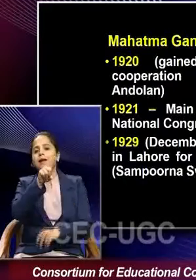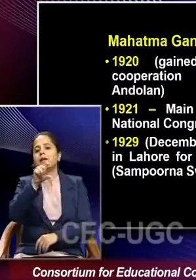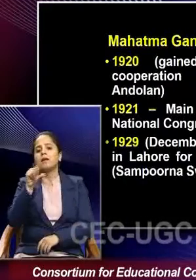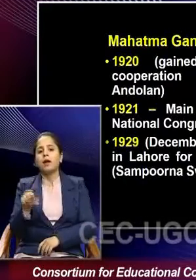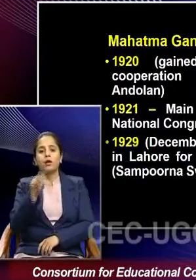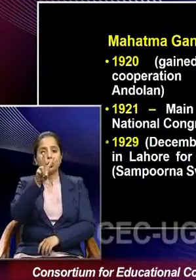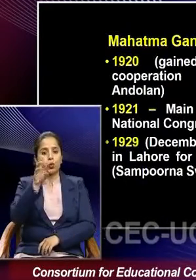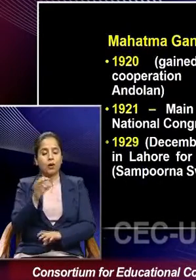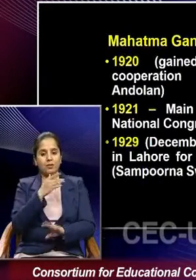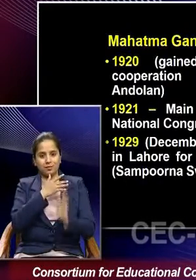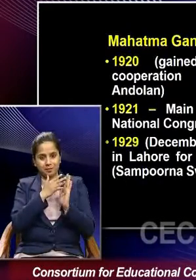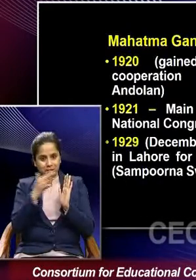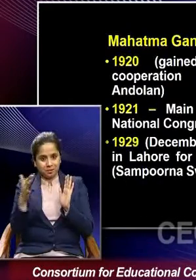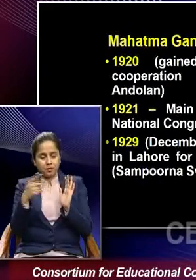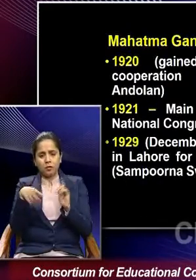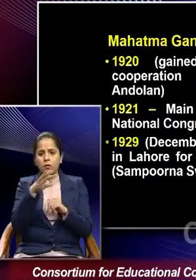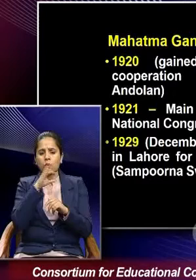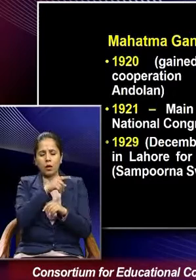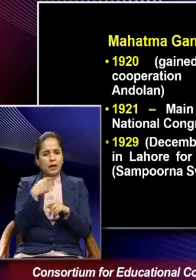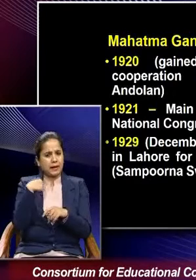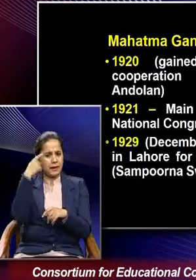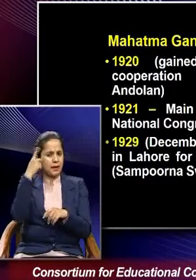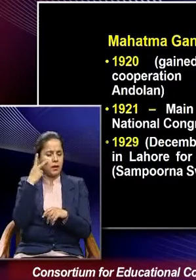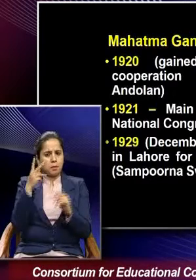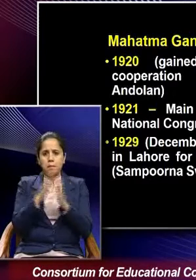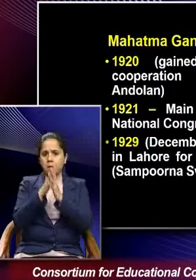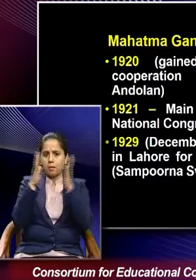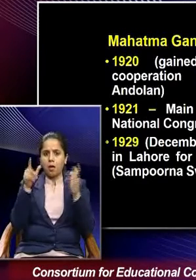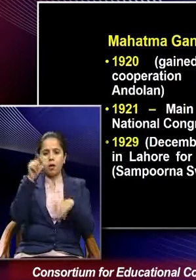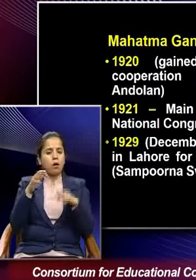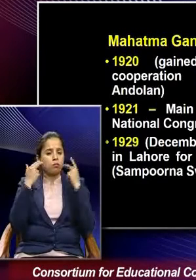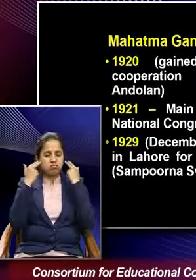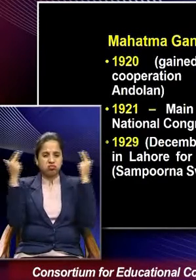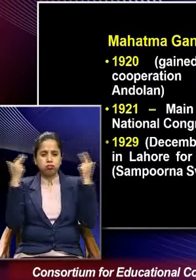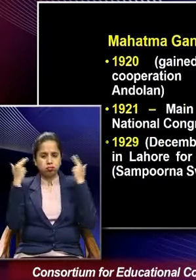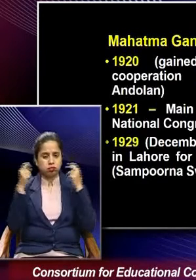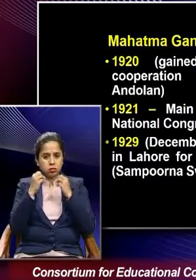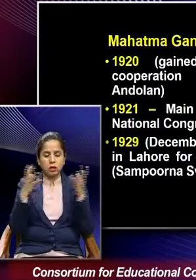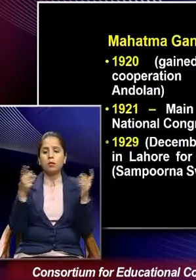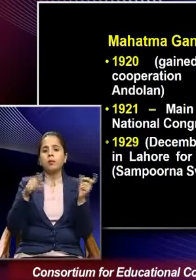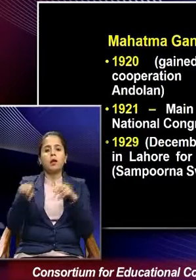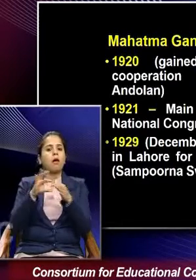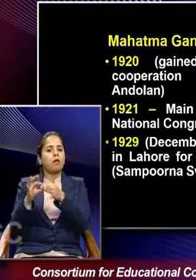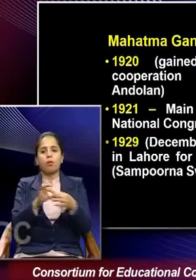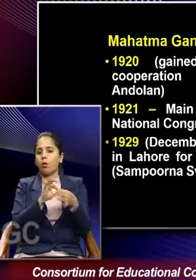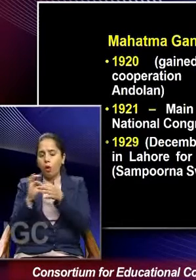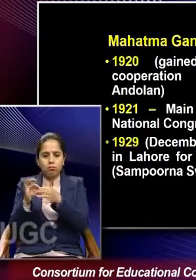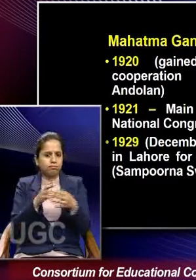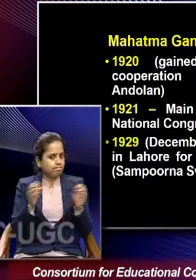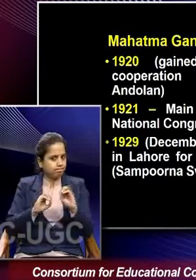1920 onwards, when he had assumed great popularity, the non-cooperation